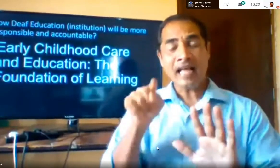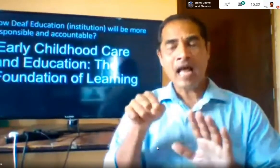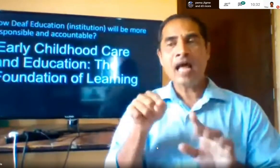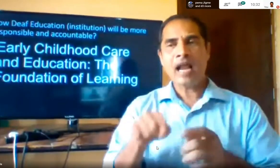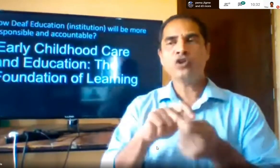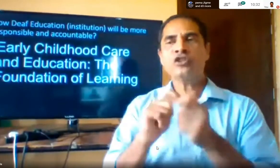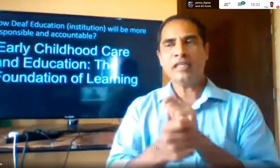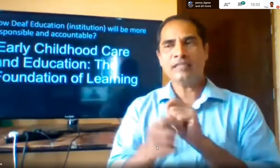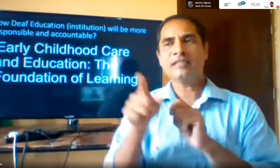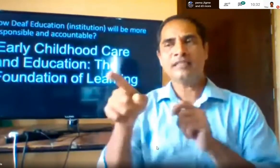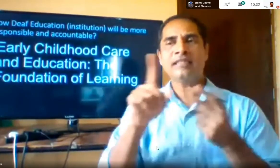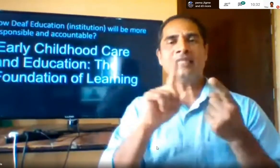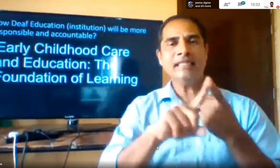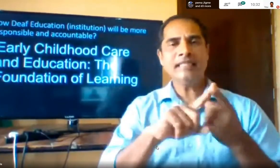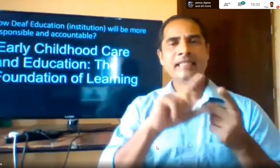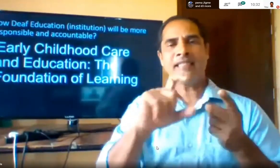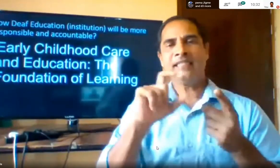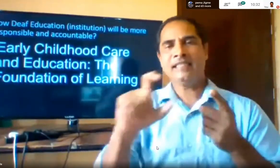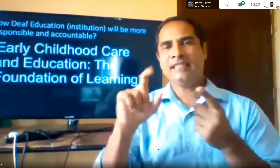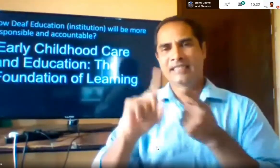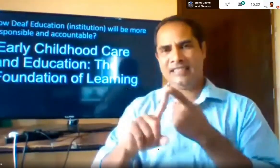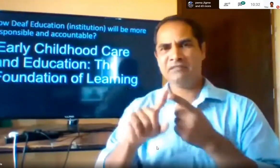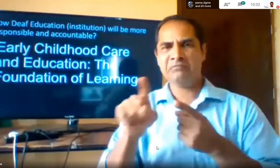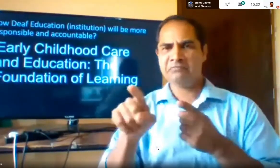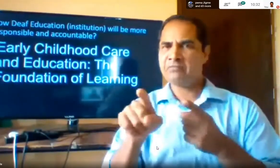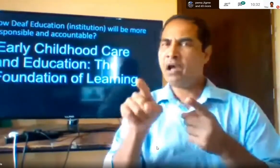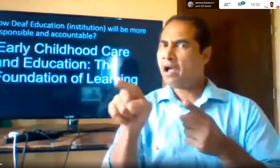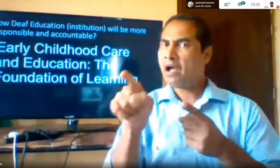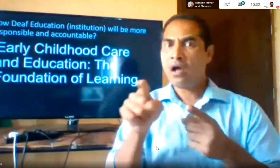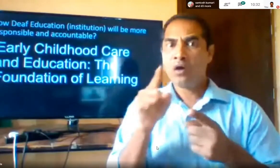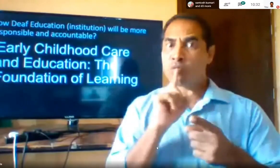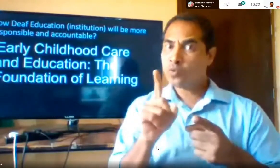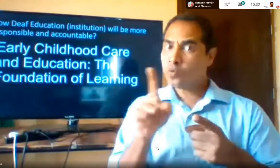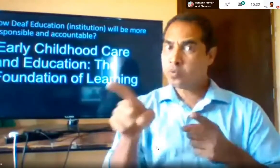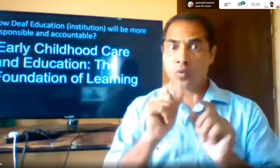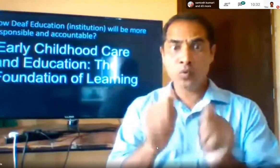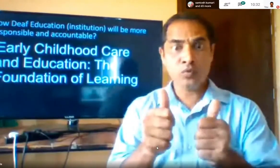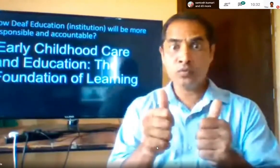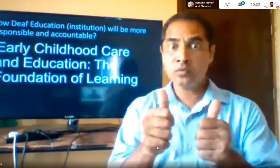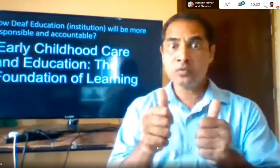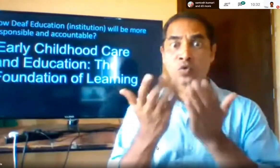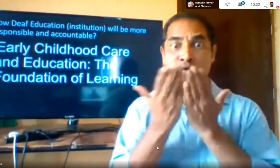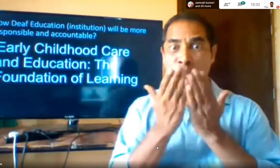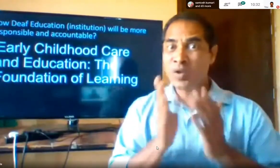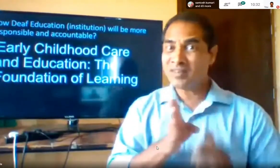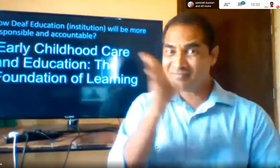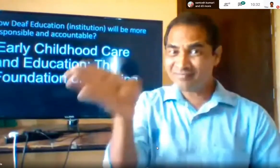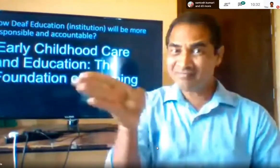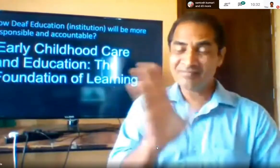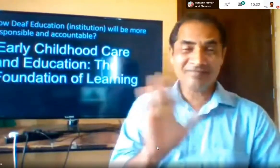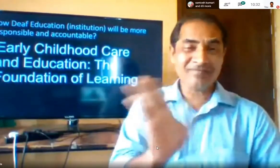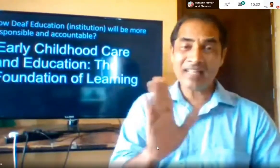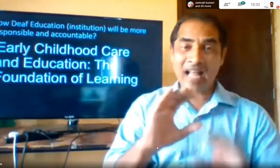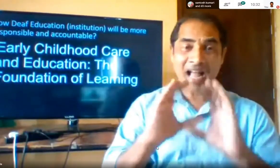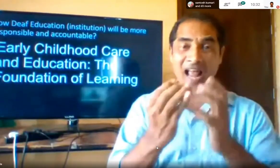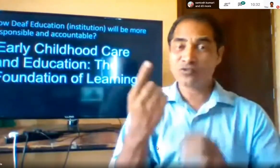Before also there was there, but now they have changed it to early childhood care